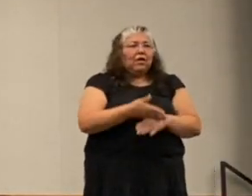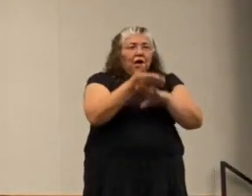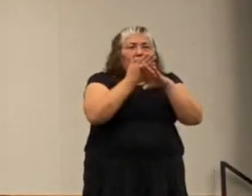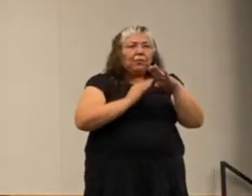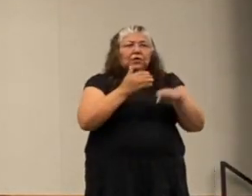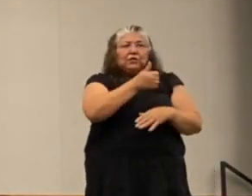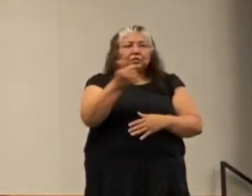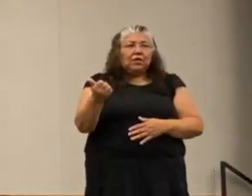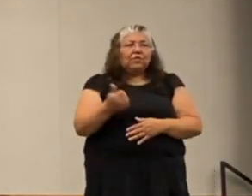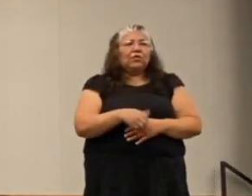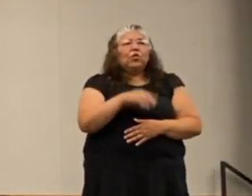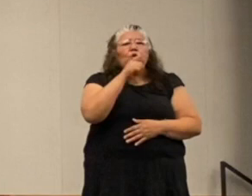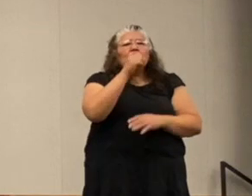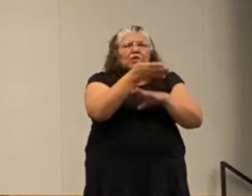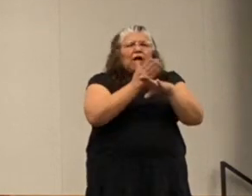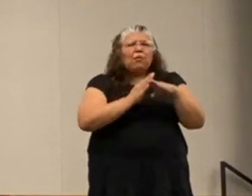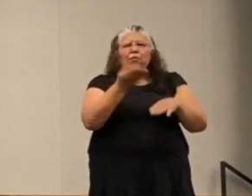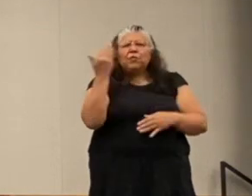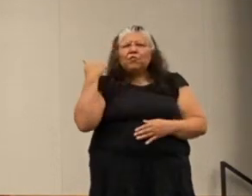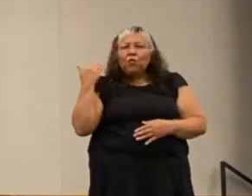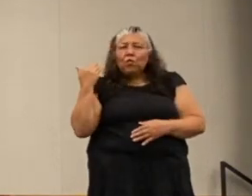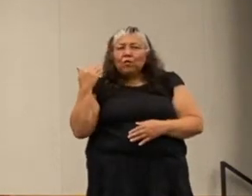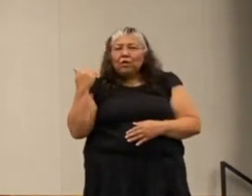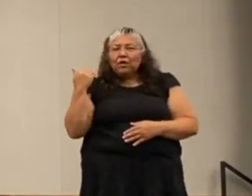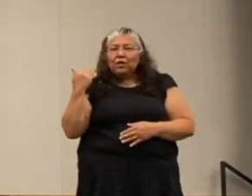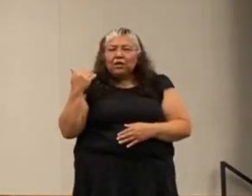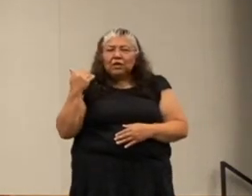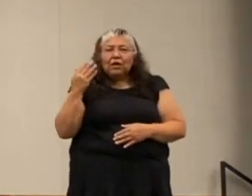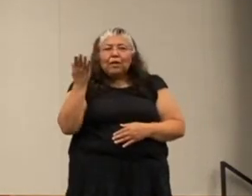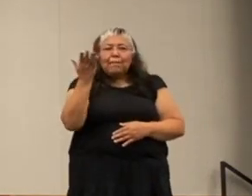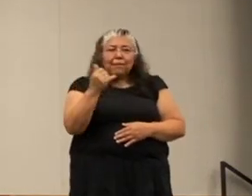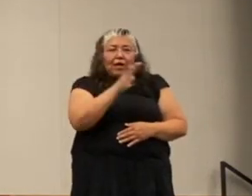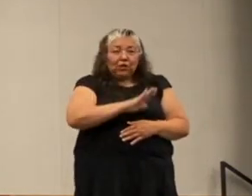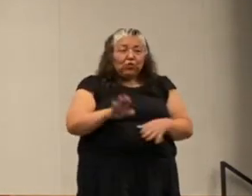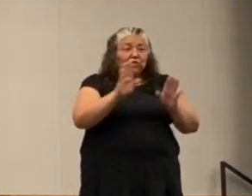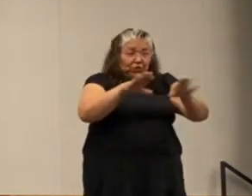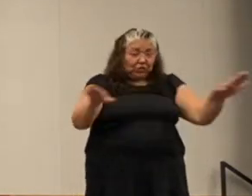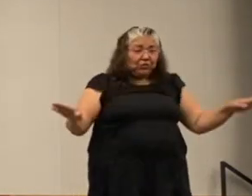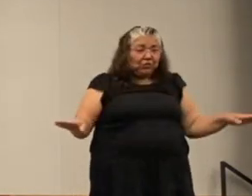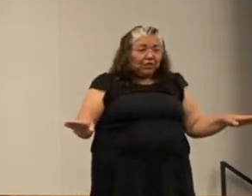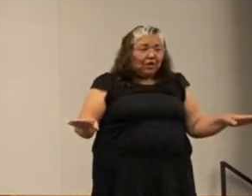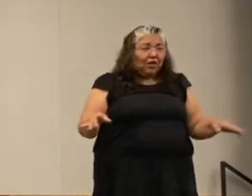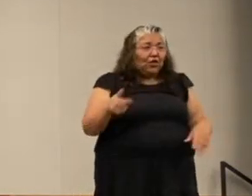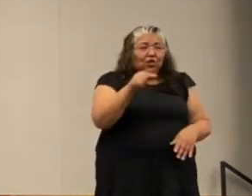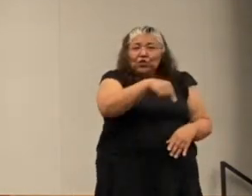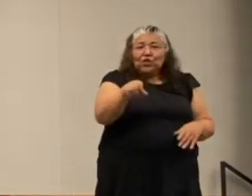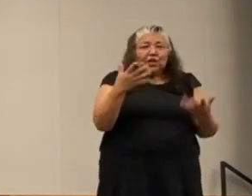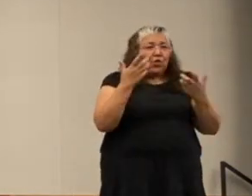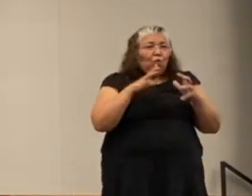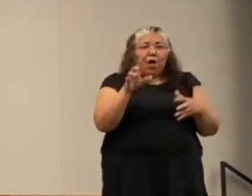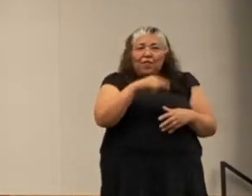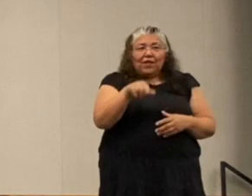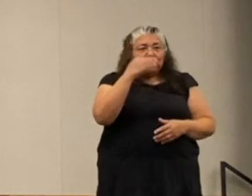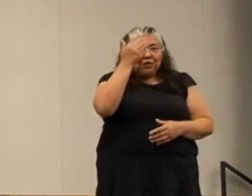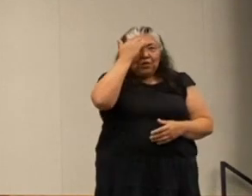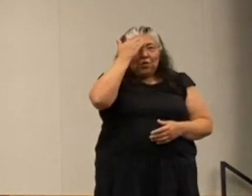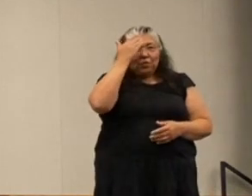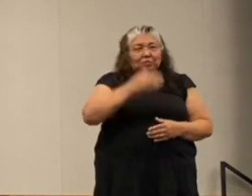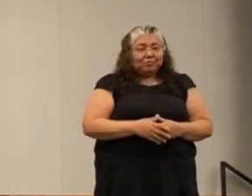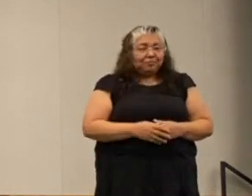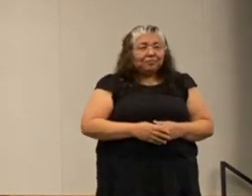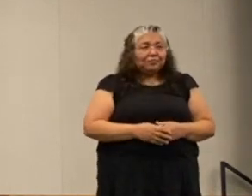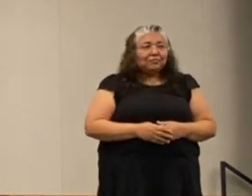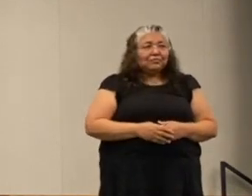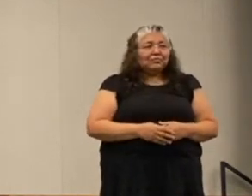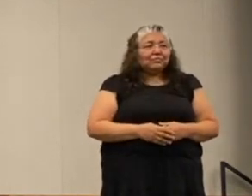many of you have ever been humbled before by your children and you didn't want them to know, right?